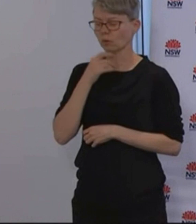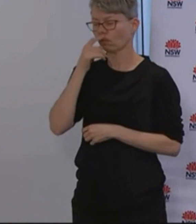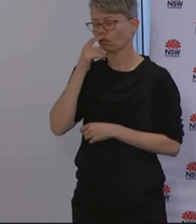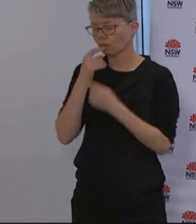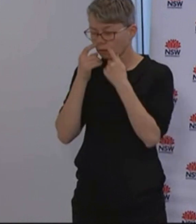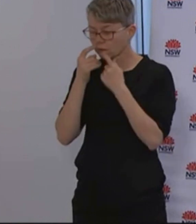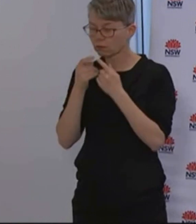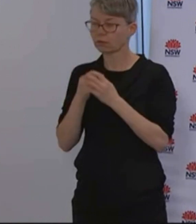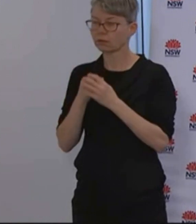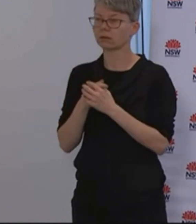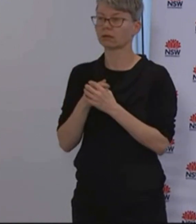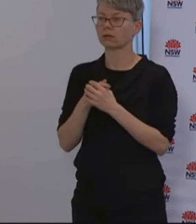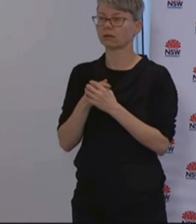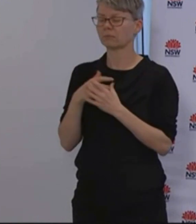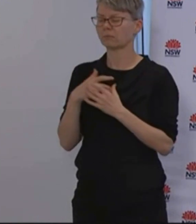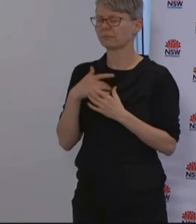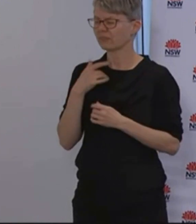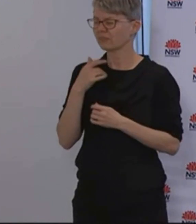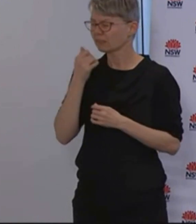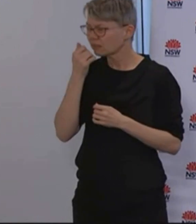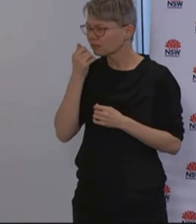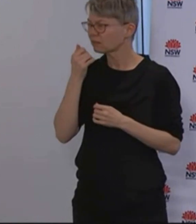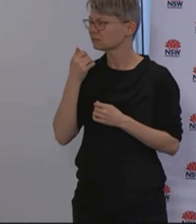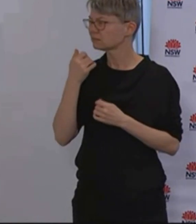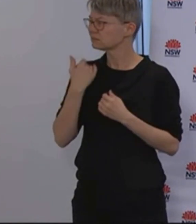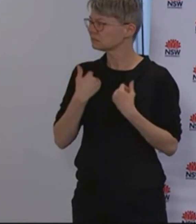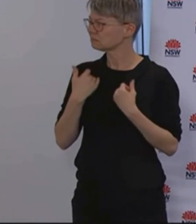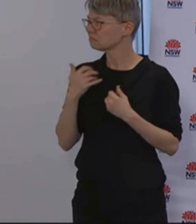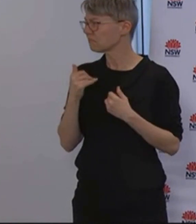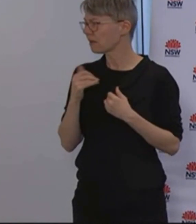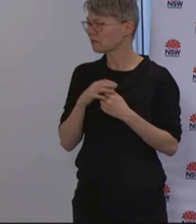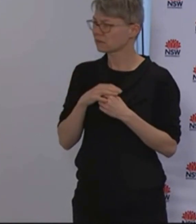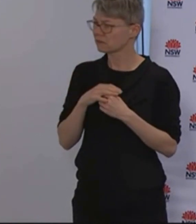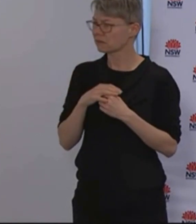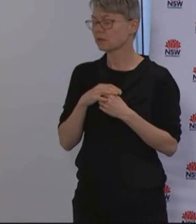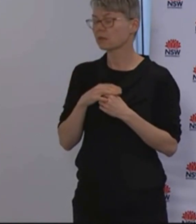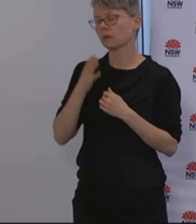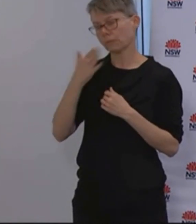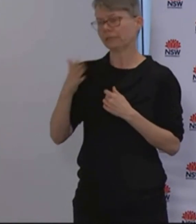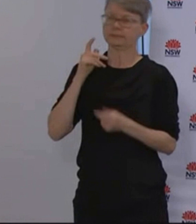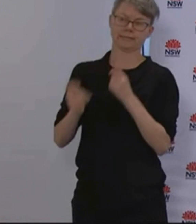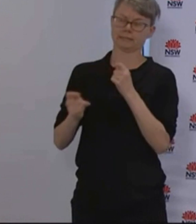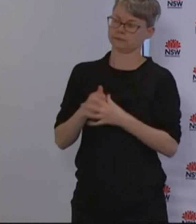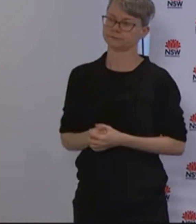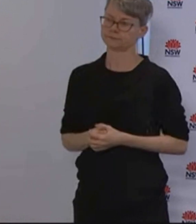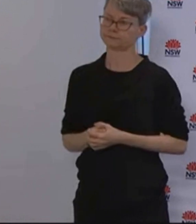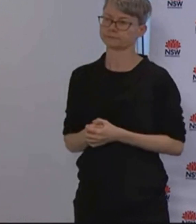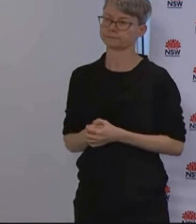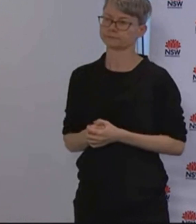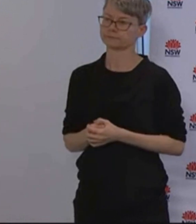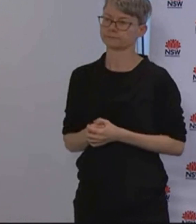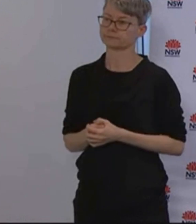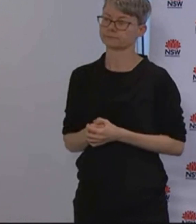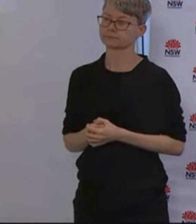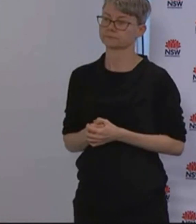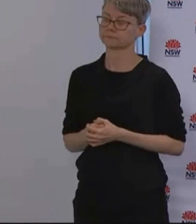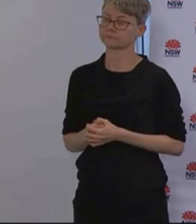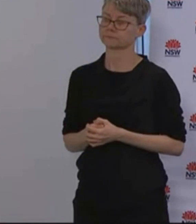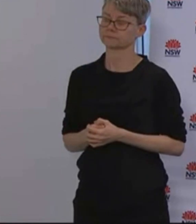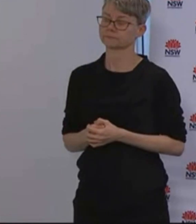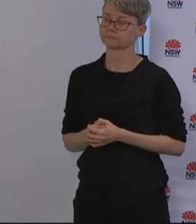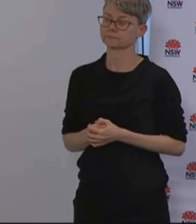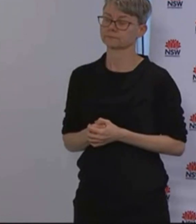runny nose, the mildest of symptoms, please come forward and get testing. You can see that through the initiatives of